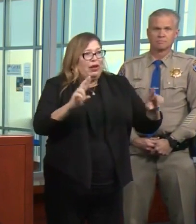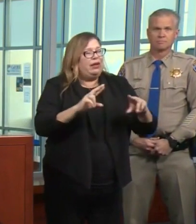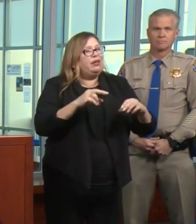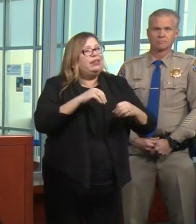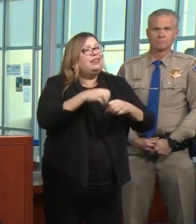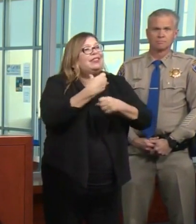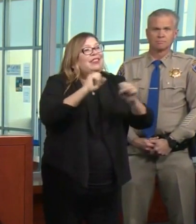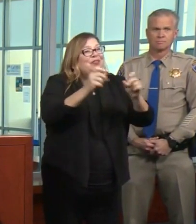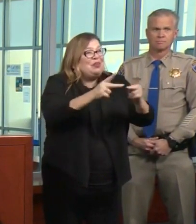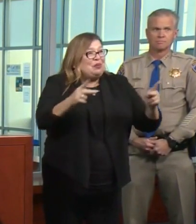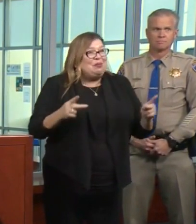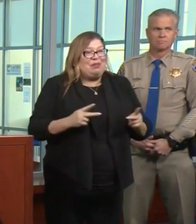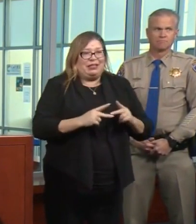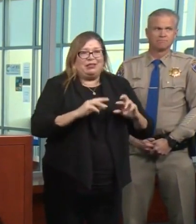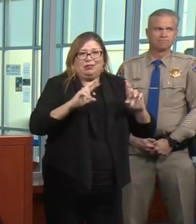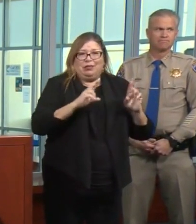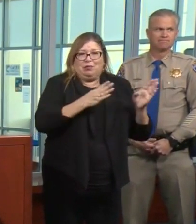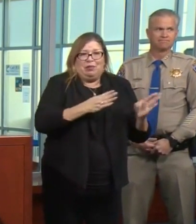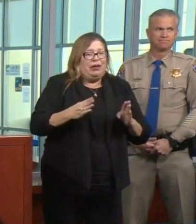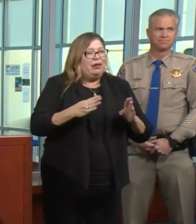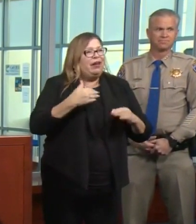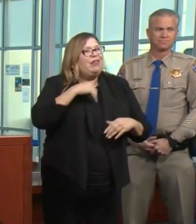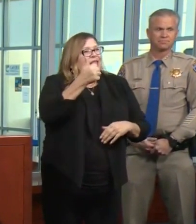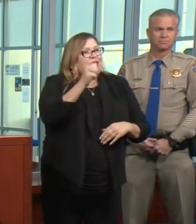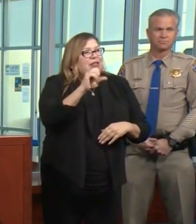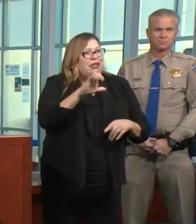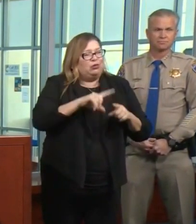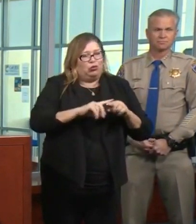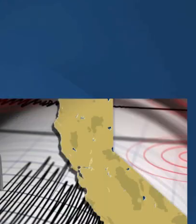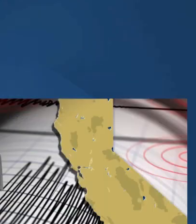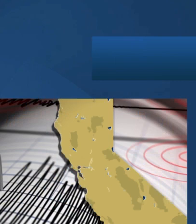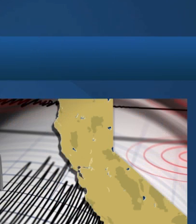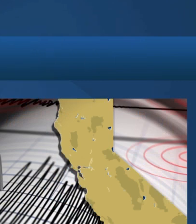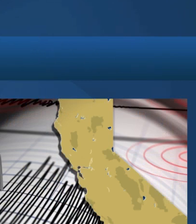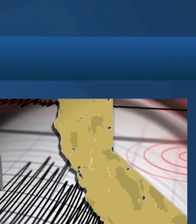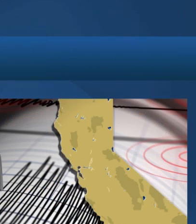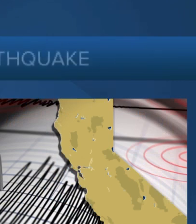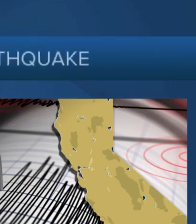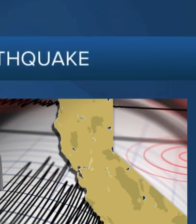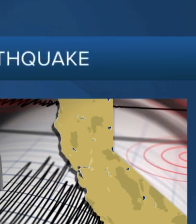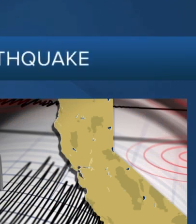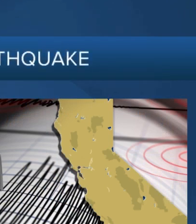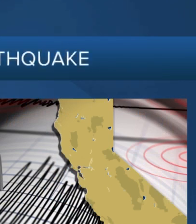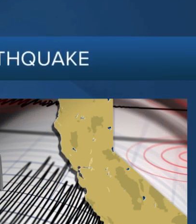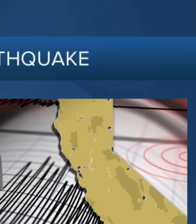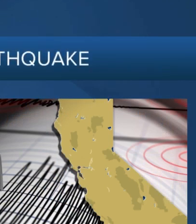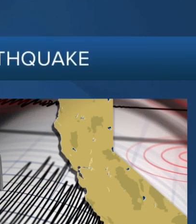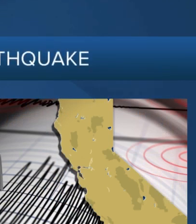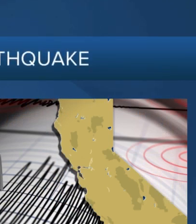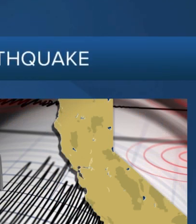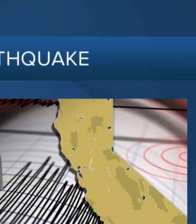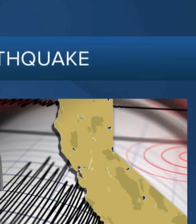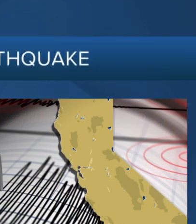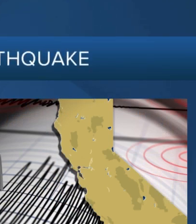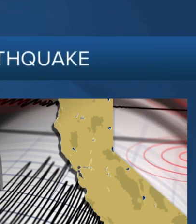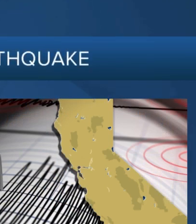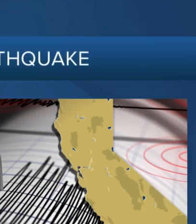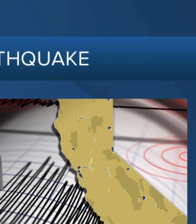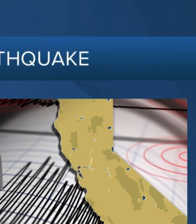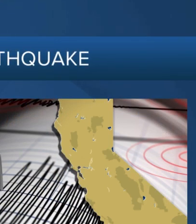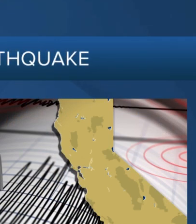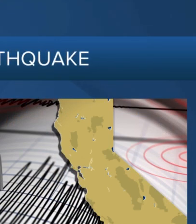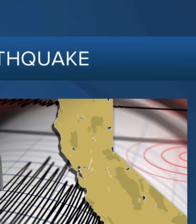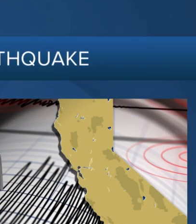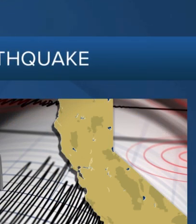place of safety within that 10 second time frame. Now, here are some statistics given by the California